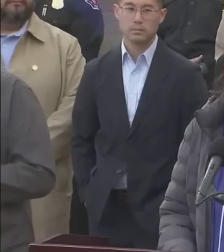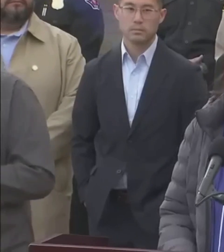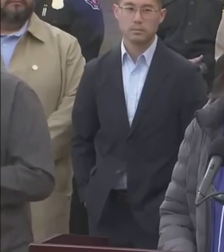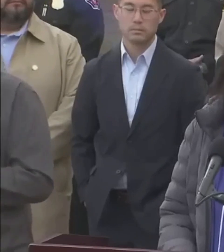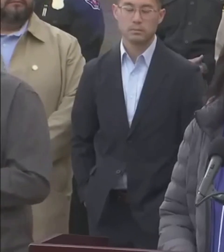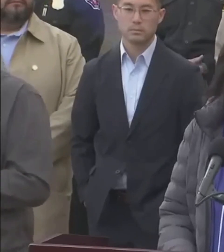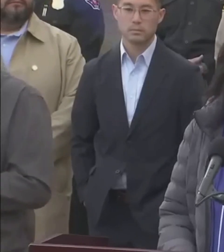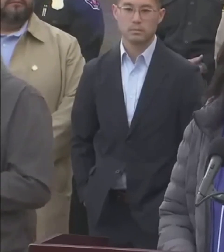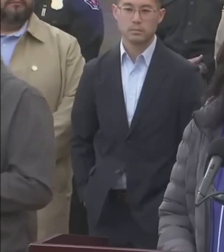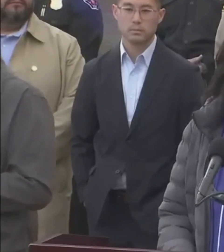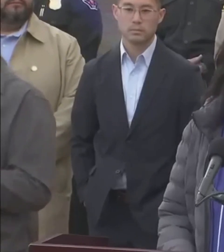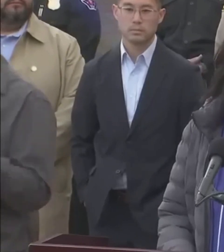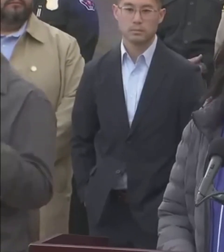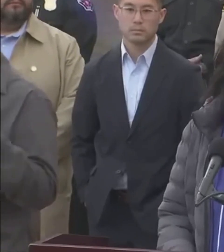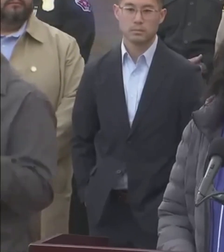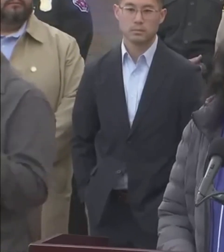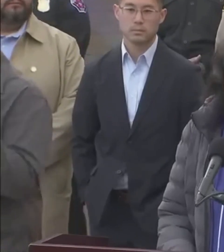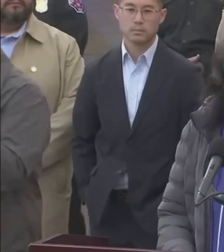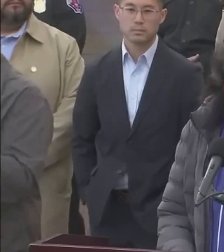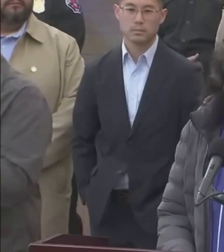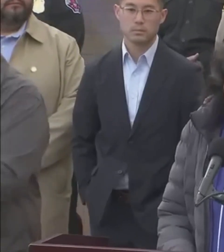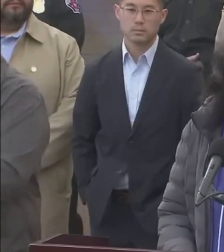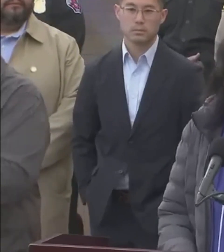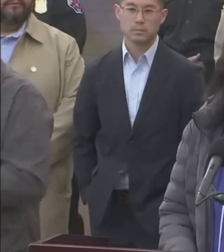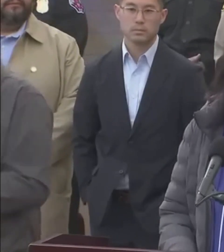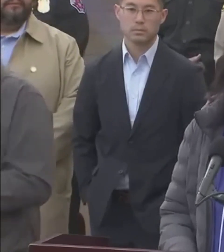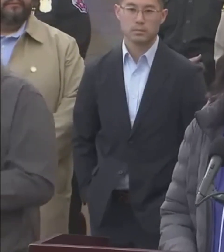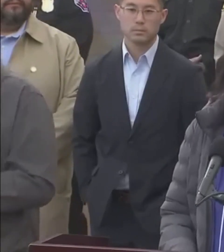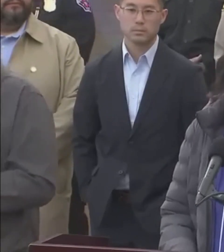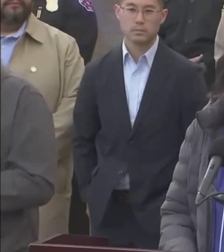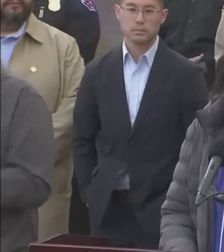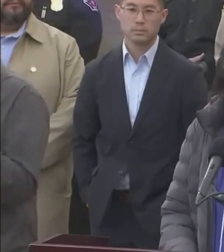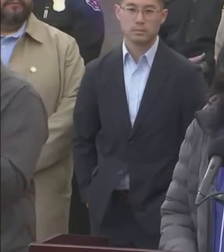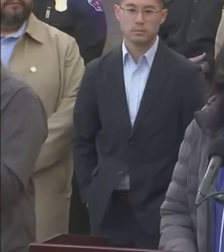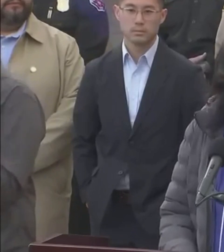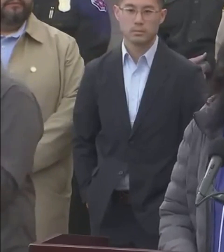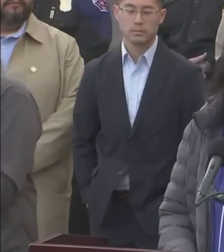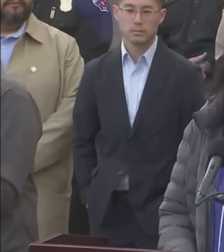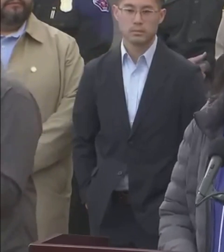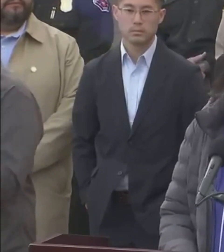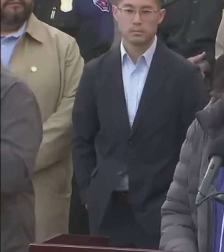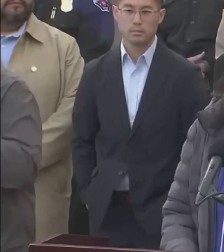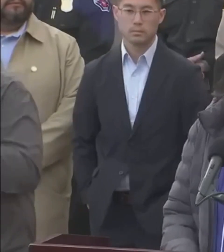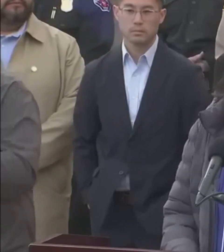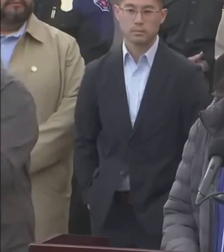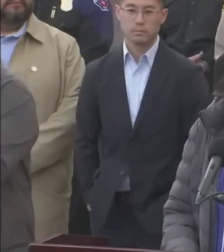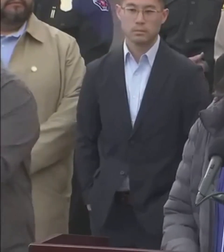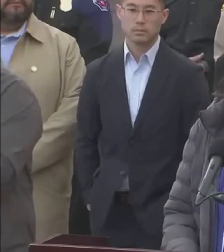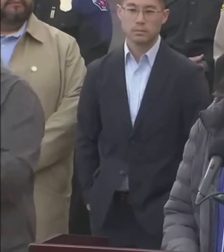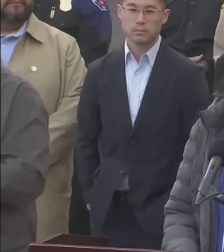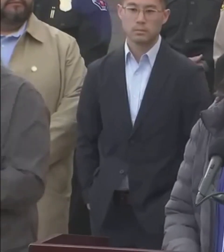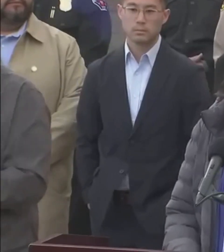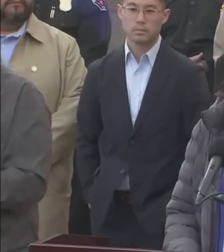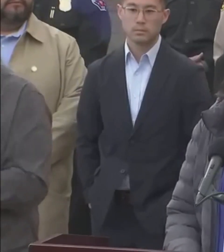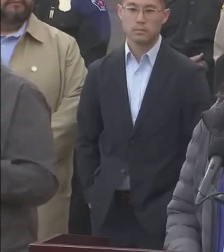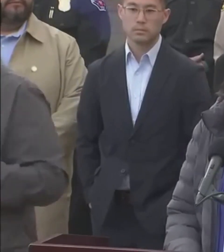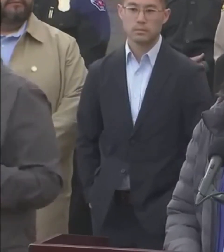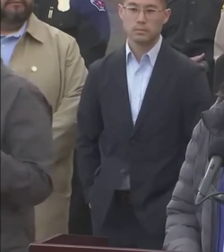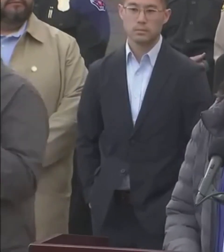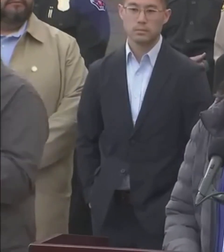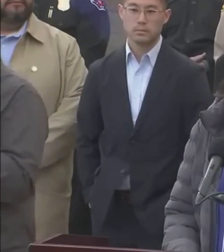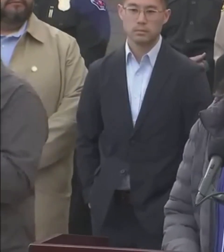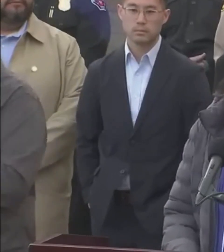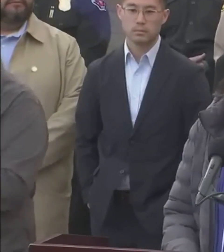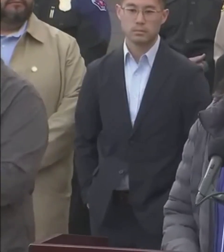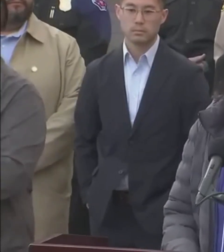such silly brutality. Reasonable firearm regulation is expected to make our communities all right for all families."